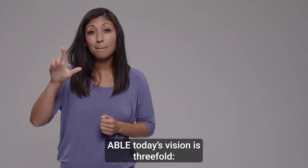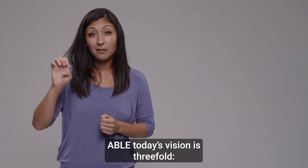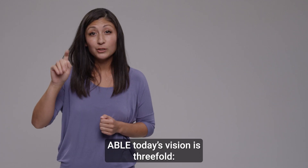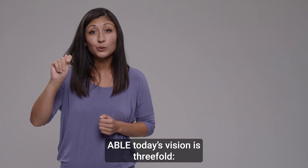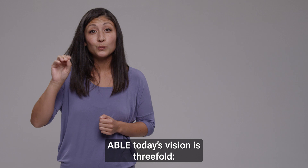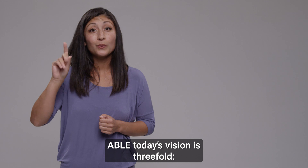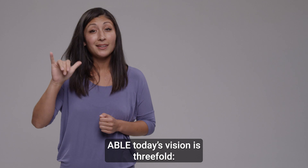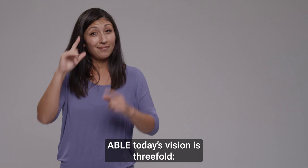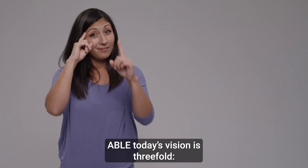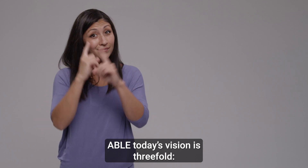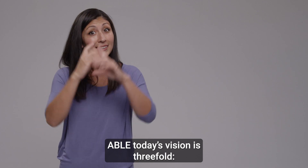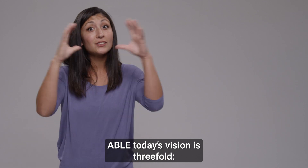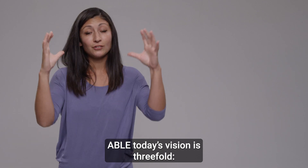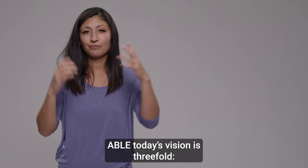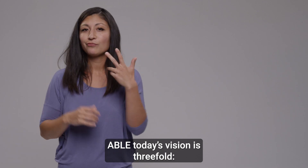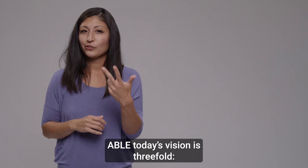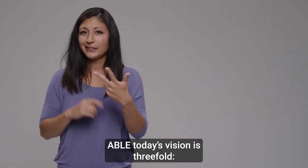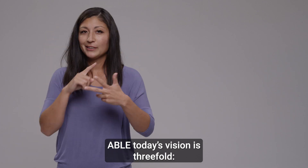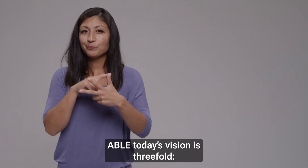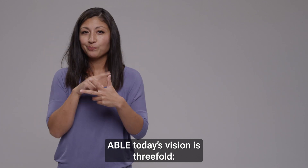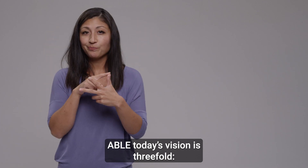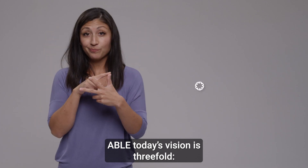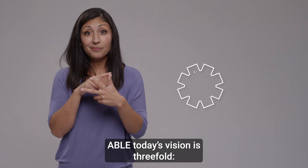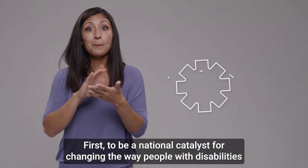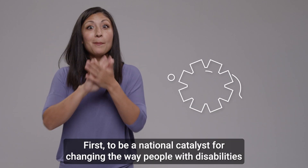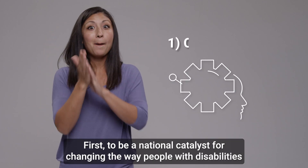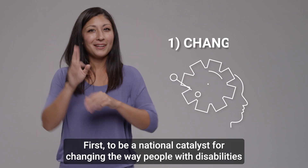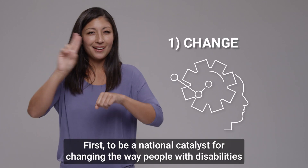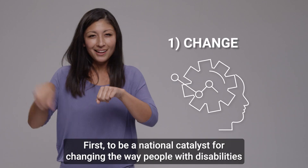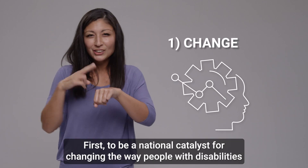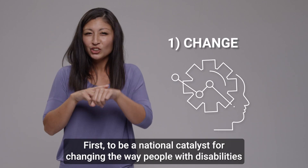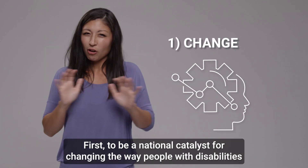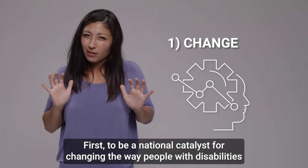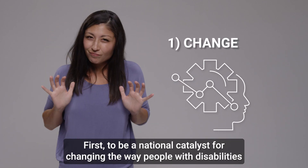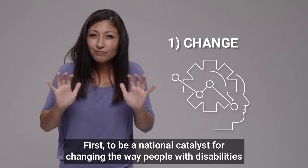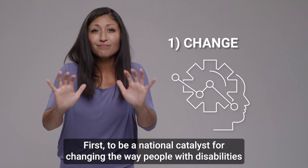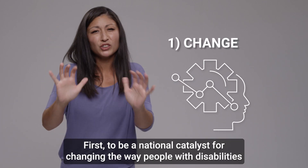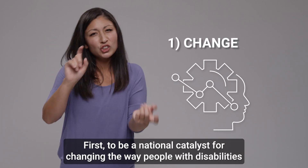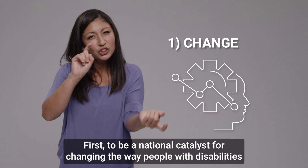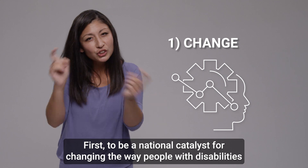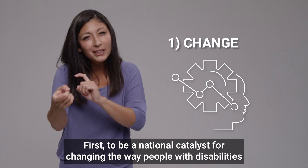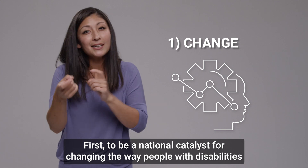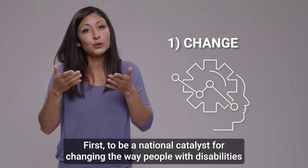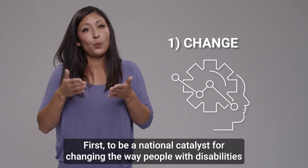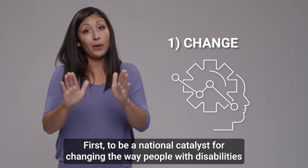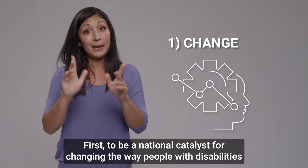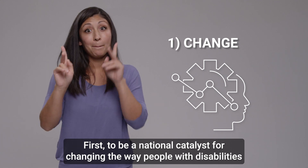ABLE Today's vision is threefold. First, to be a national catalyst for changing the